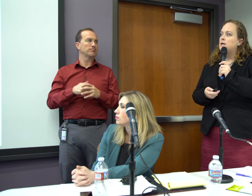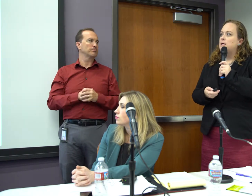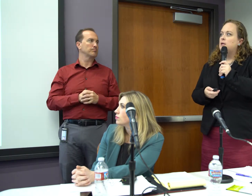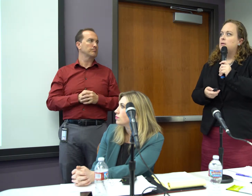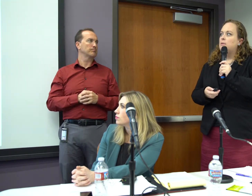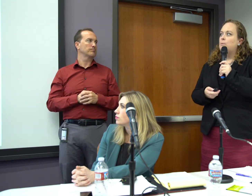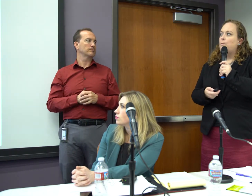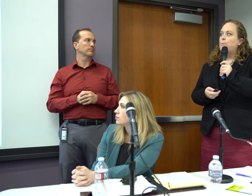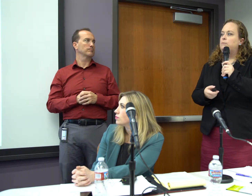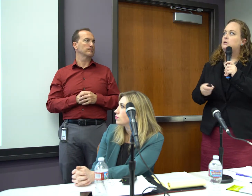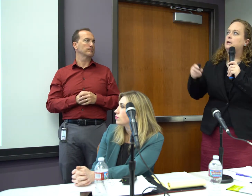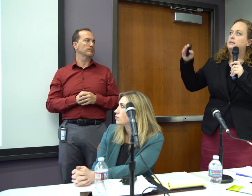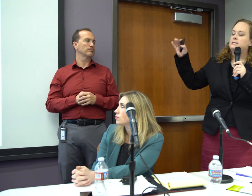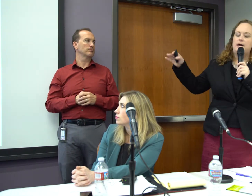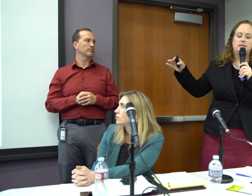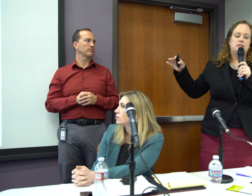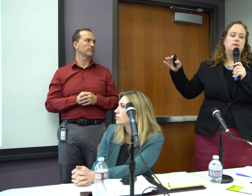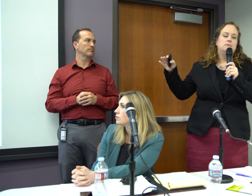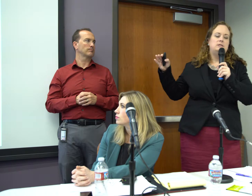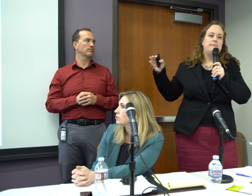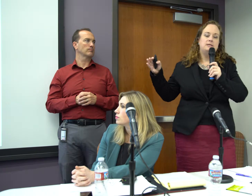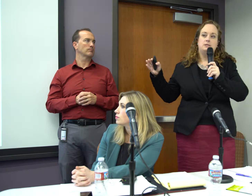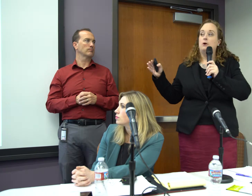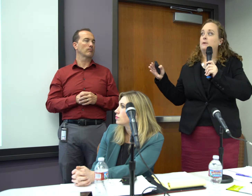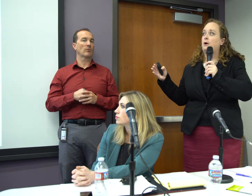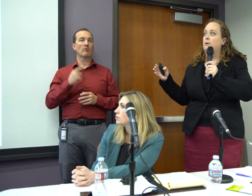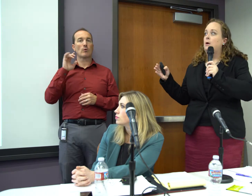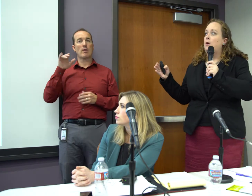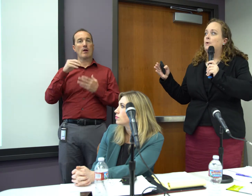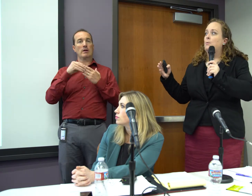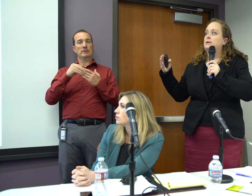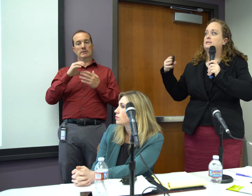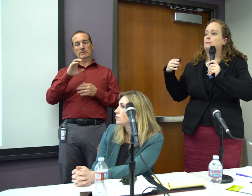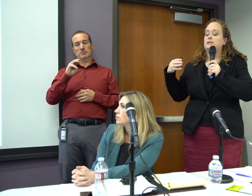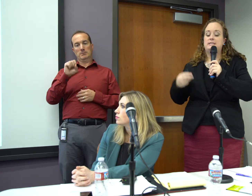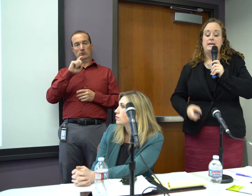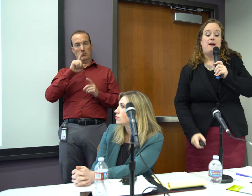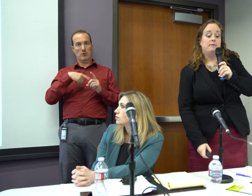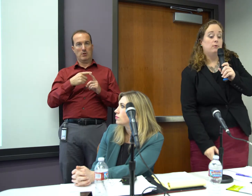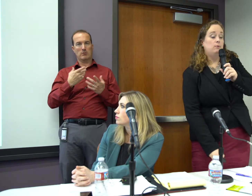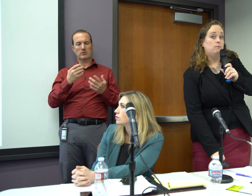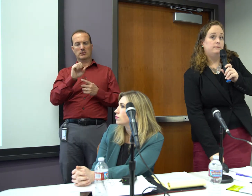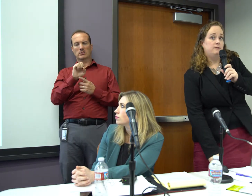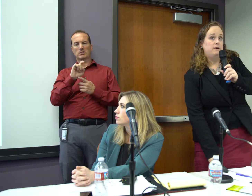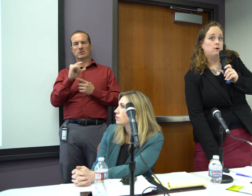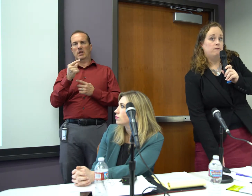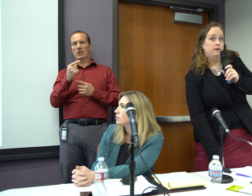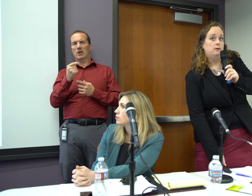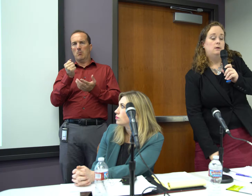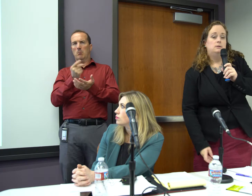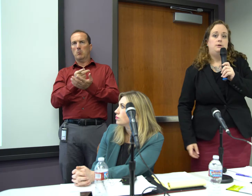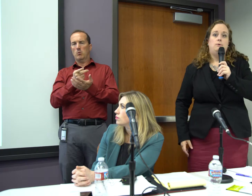And so in this guidance, what CMS is talking about, okay, what does the setting have to prove to the